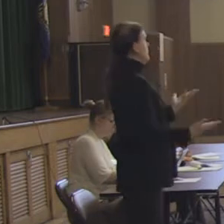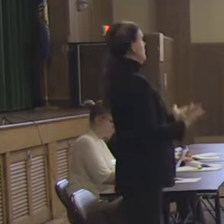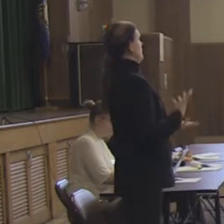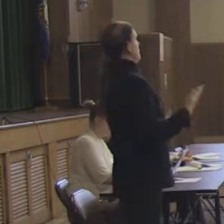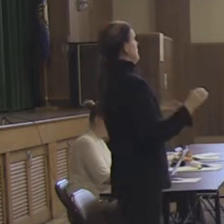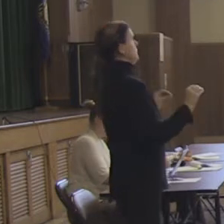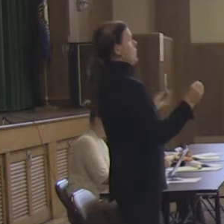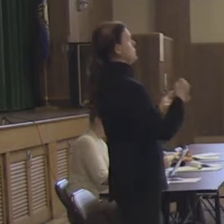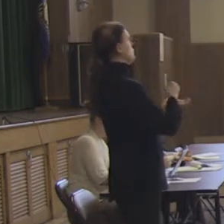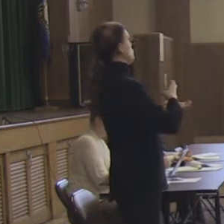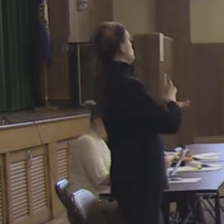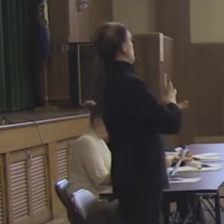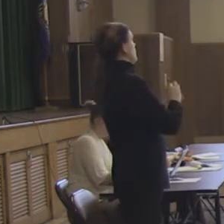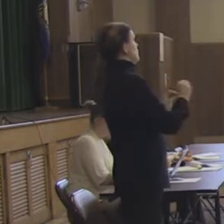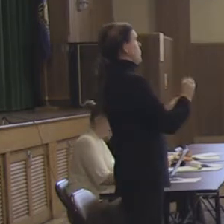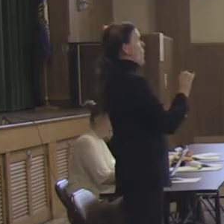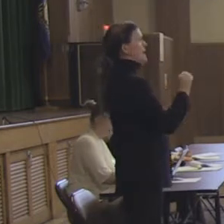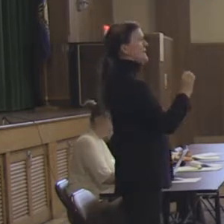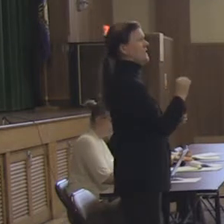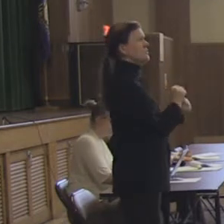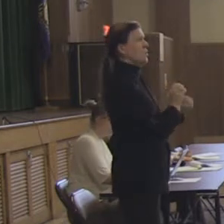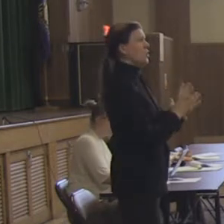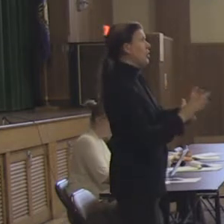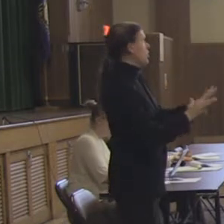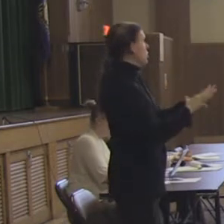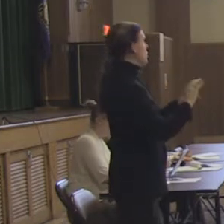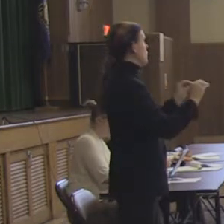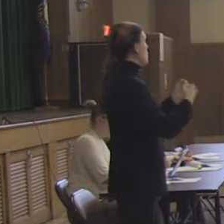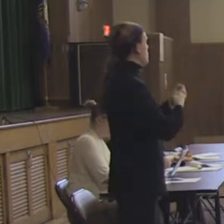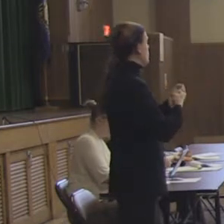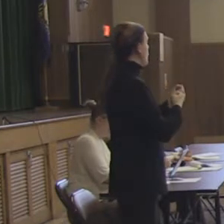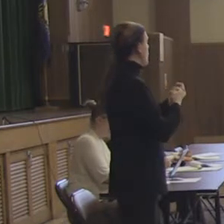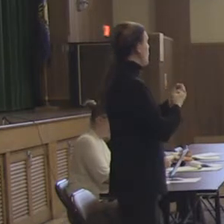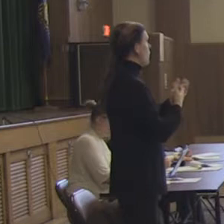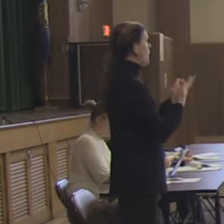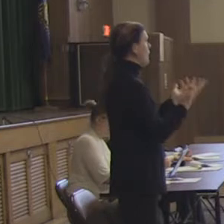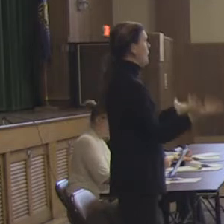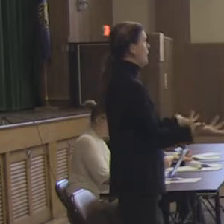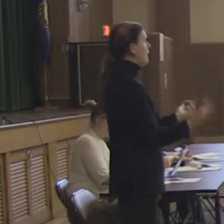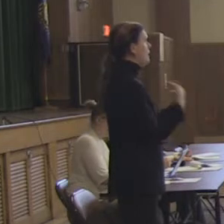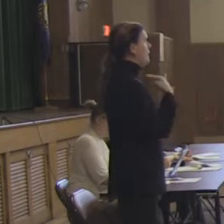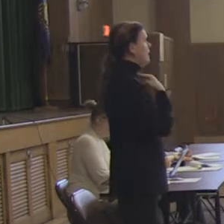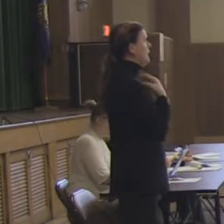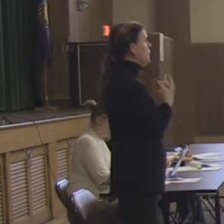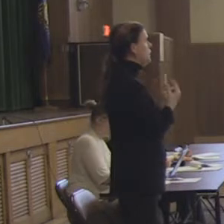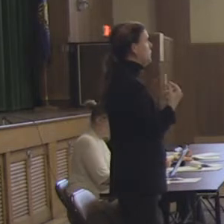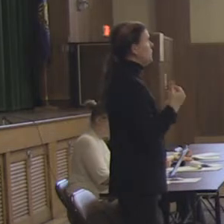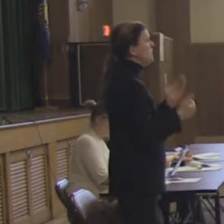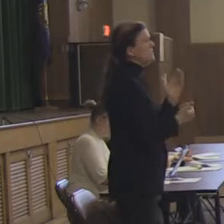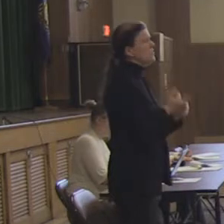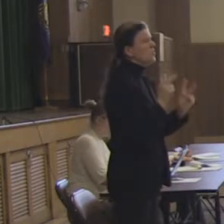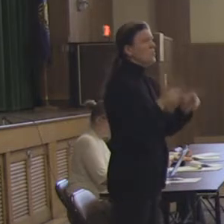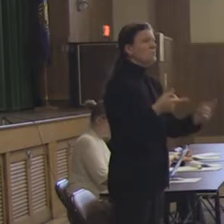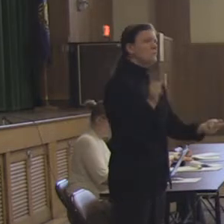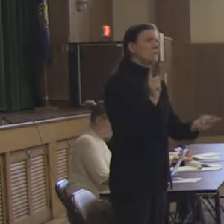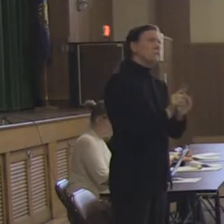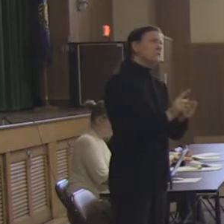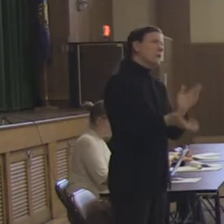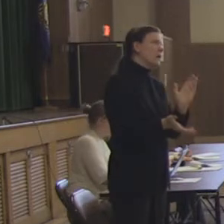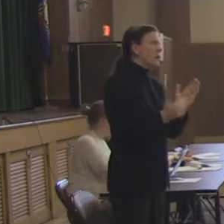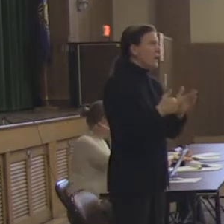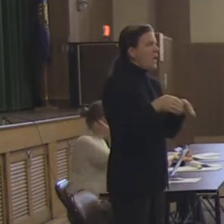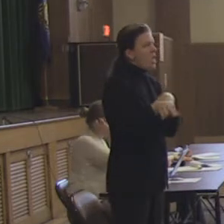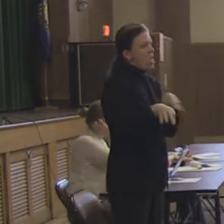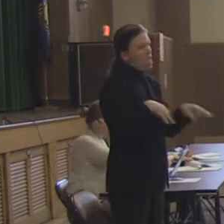into another dilemma, which was his caseworker left, now he has to get another one. And there